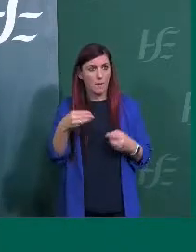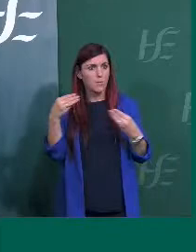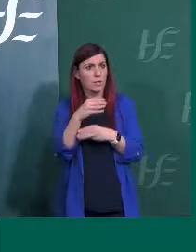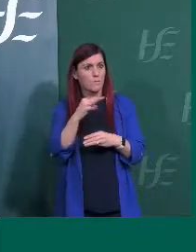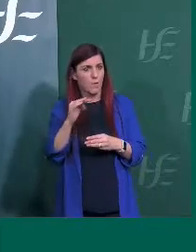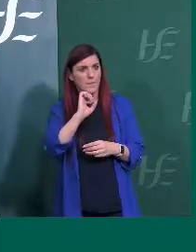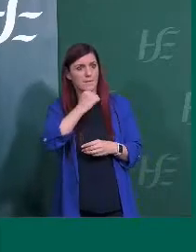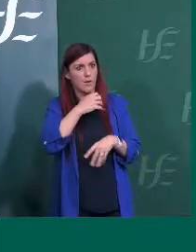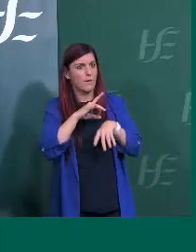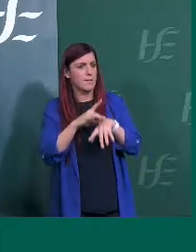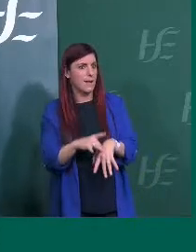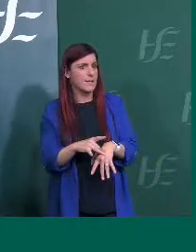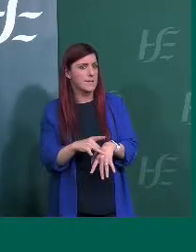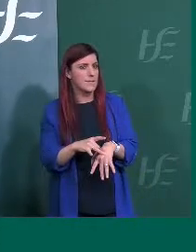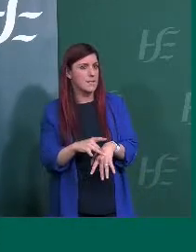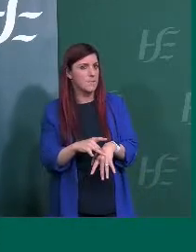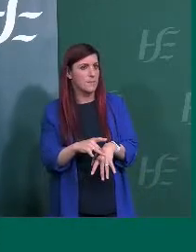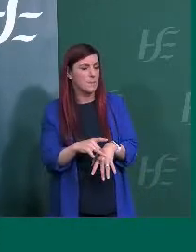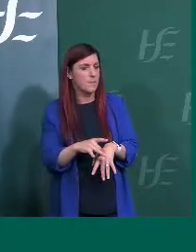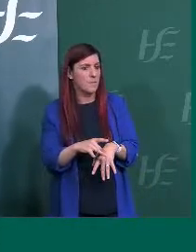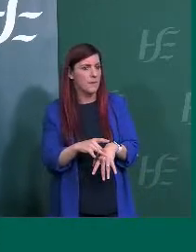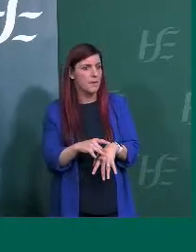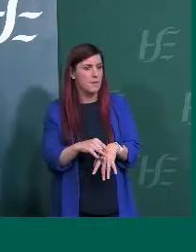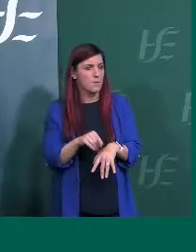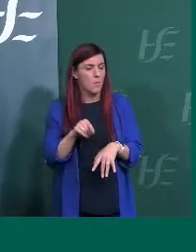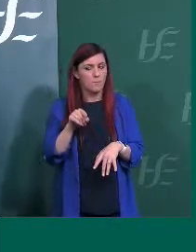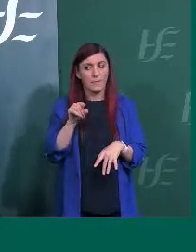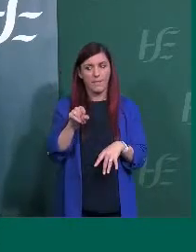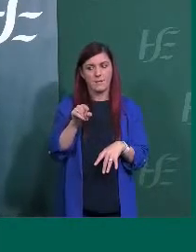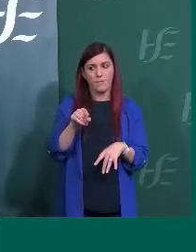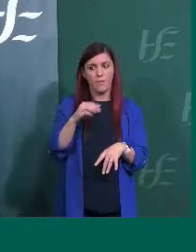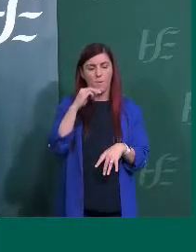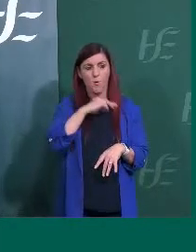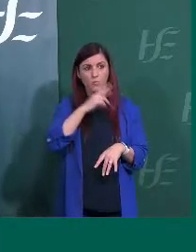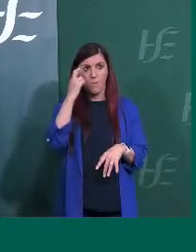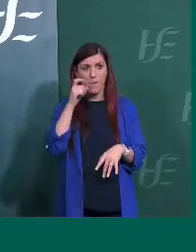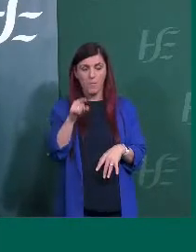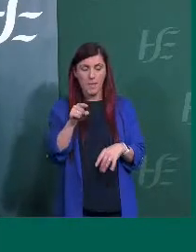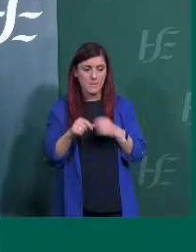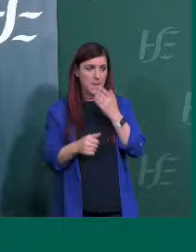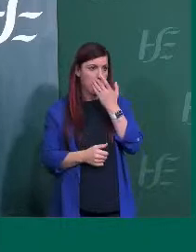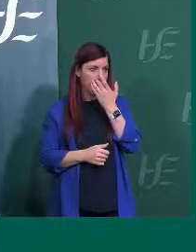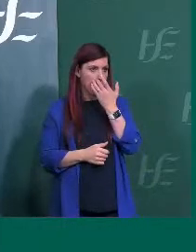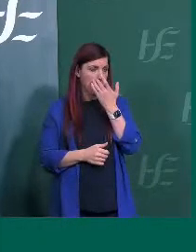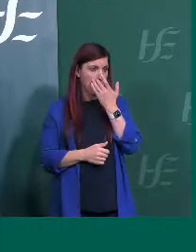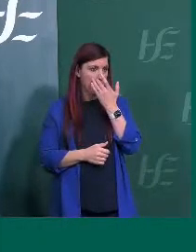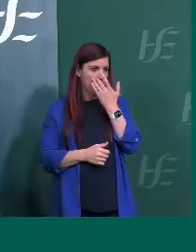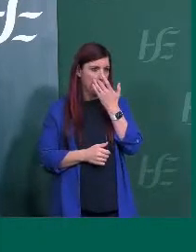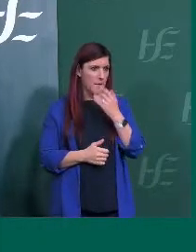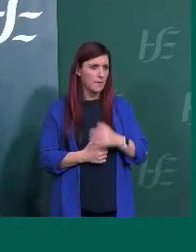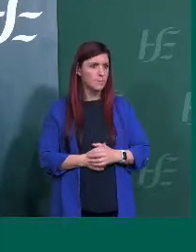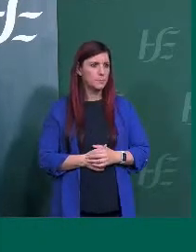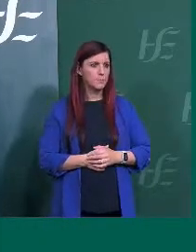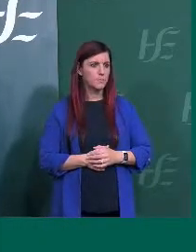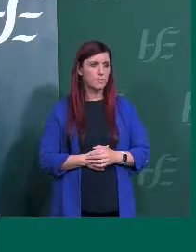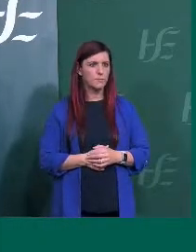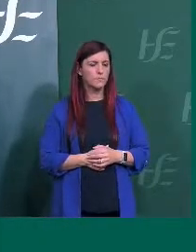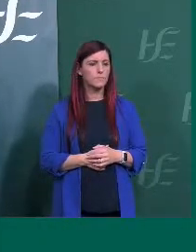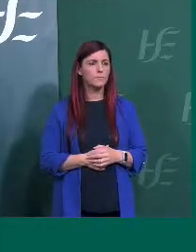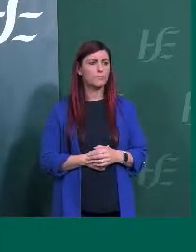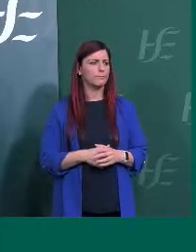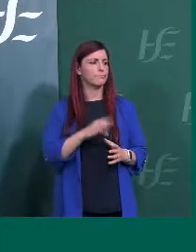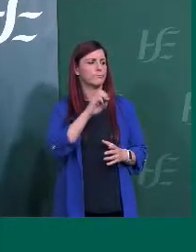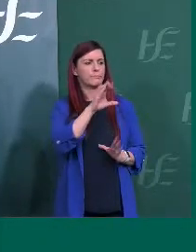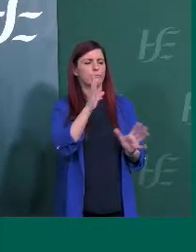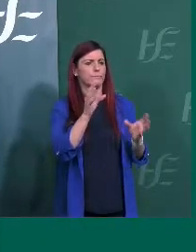most serious manifestation of that illness will be the kind of illness that needs intensive care. And we've referenced already, and Paul has